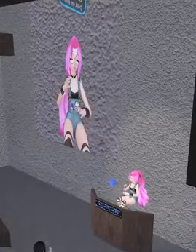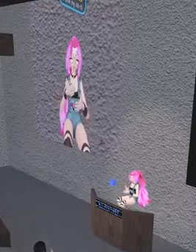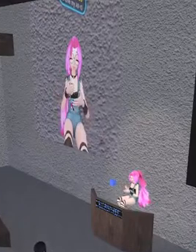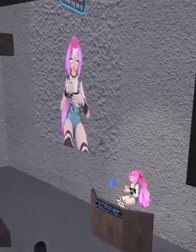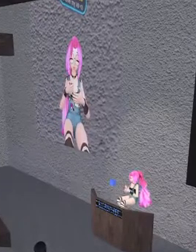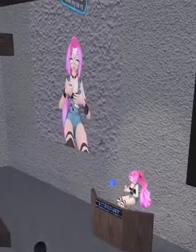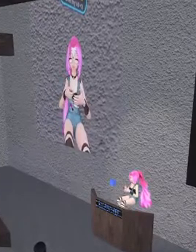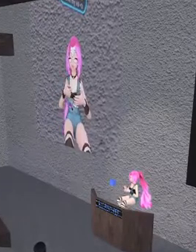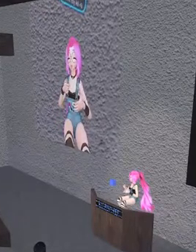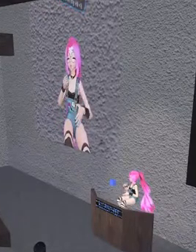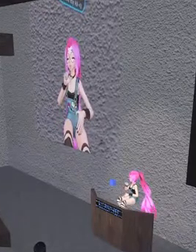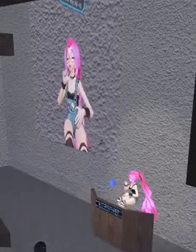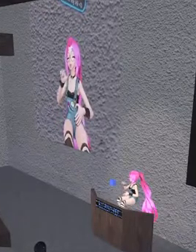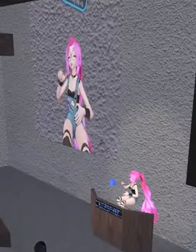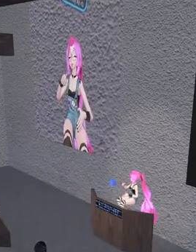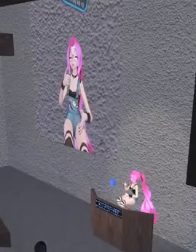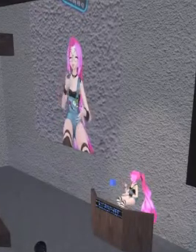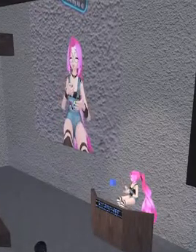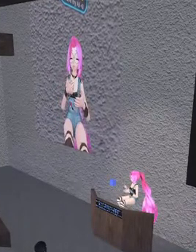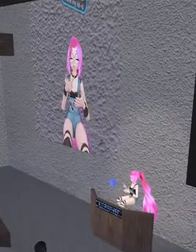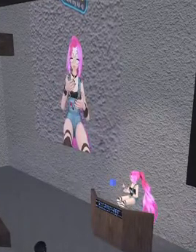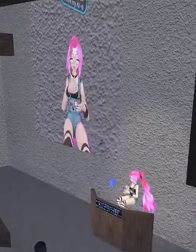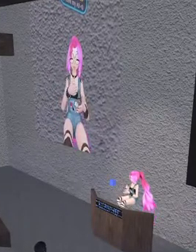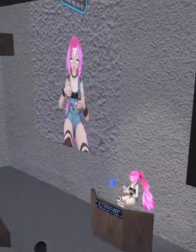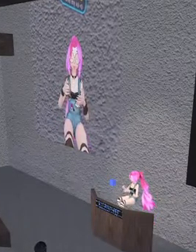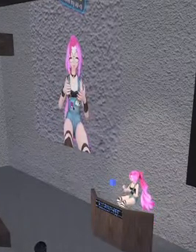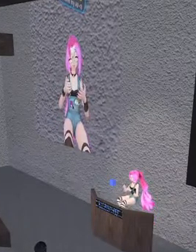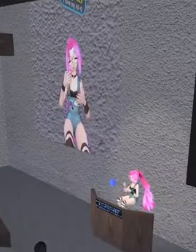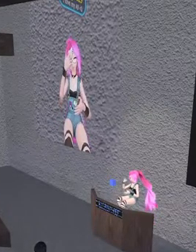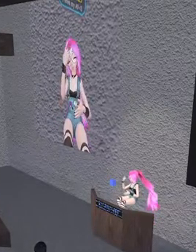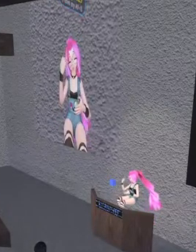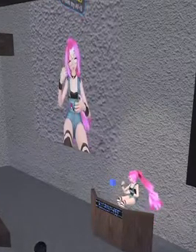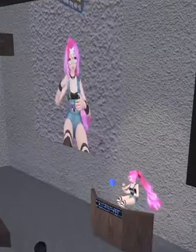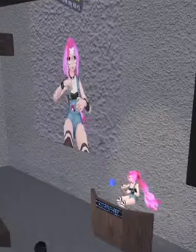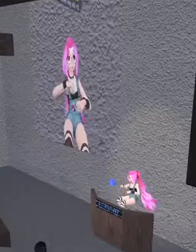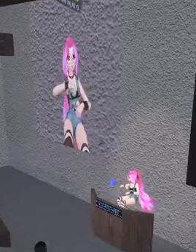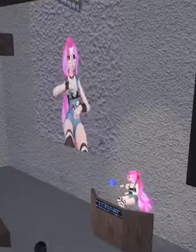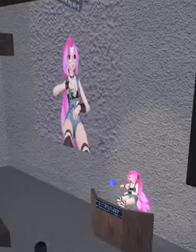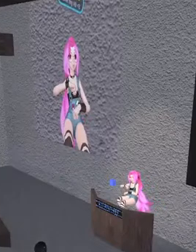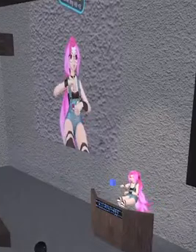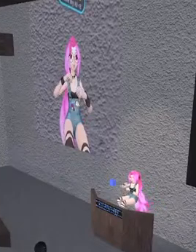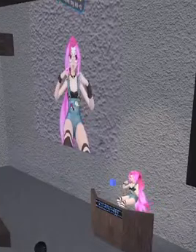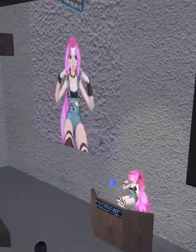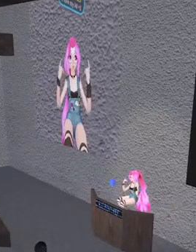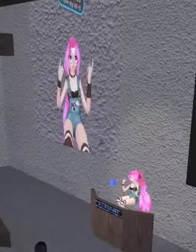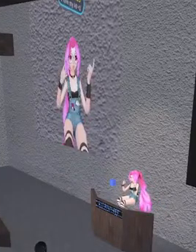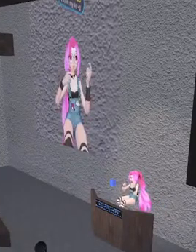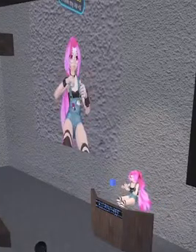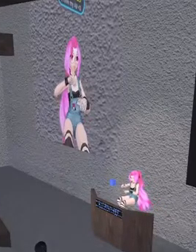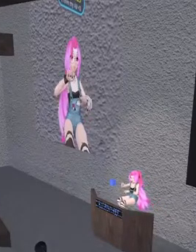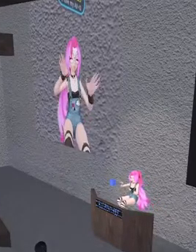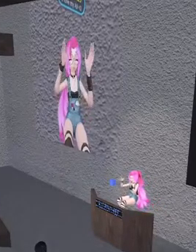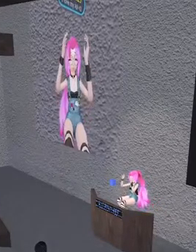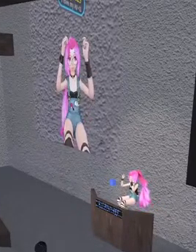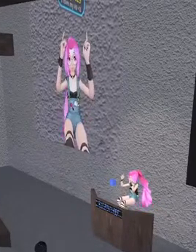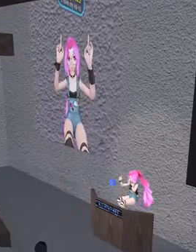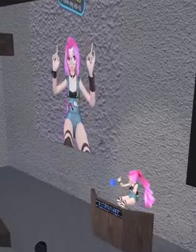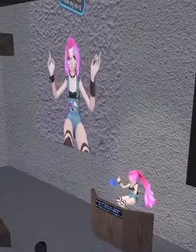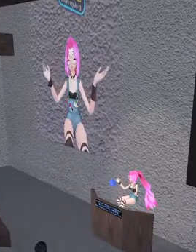volunteers. None of us make money. We're not in this for income. We're in this because we want to bring you guys smiles and share our knowledge